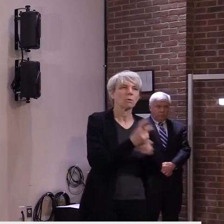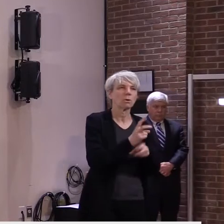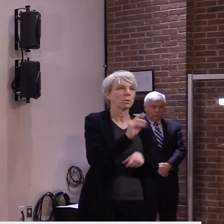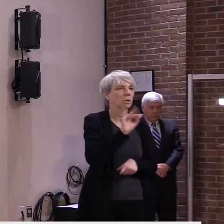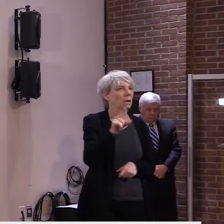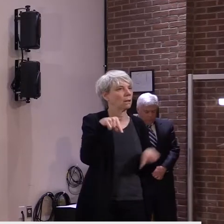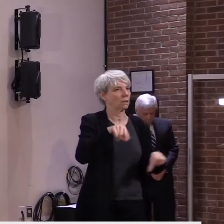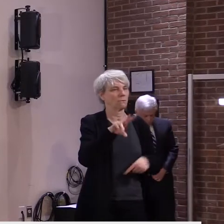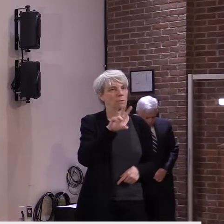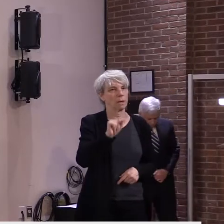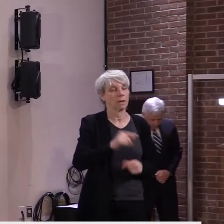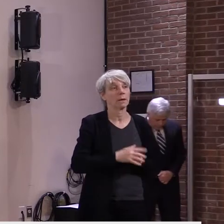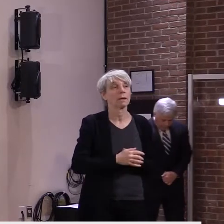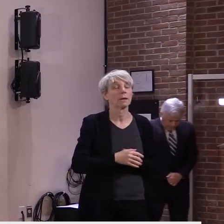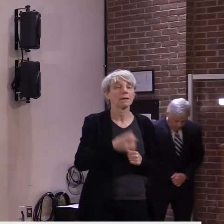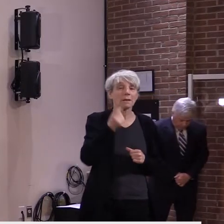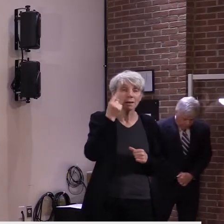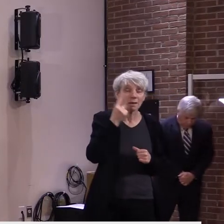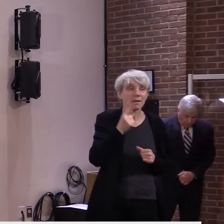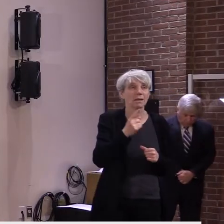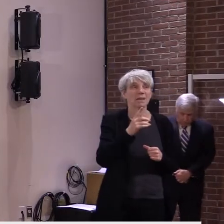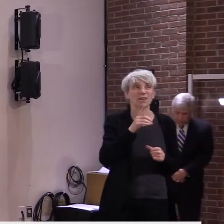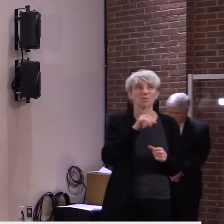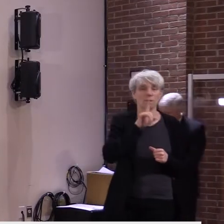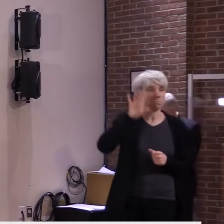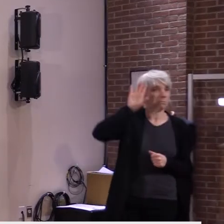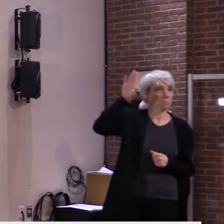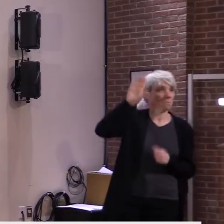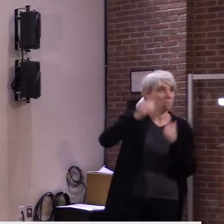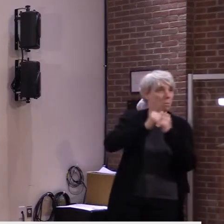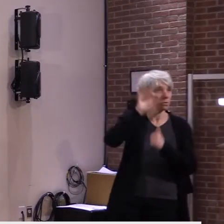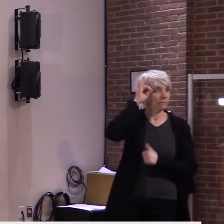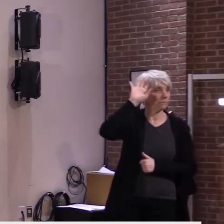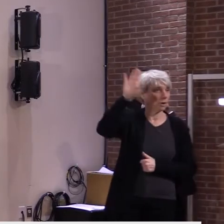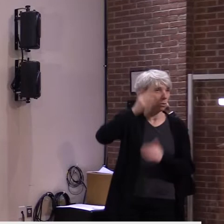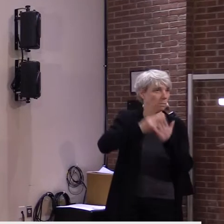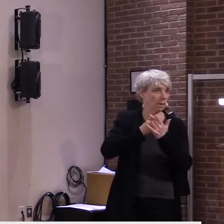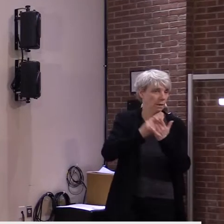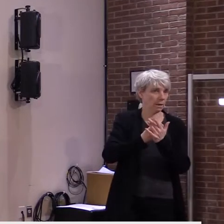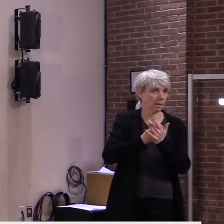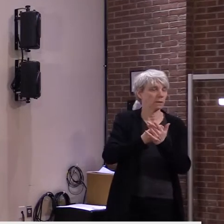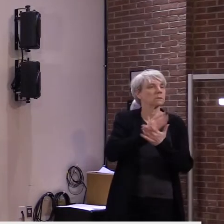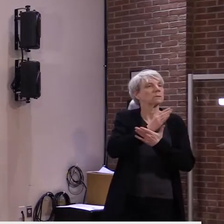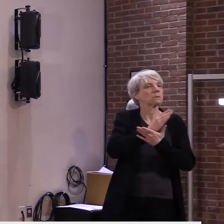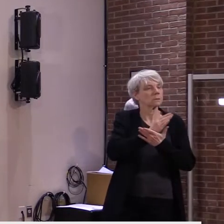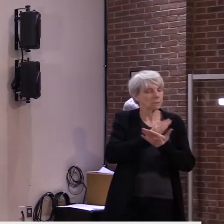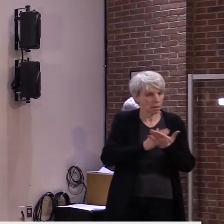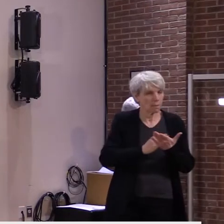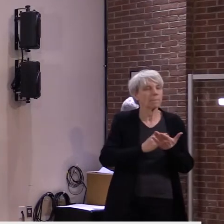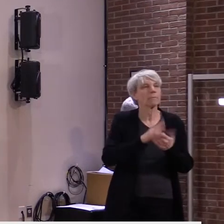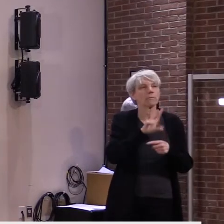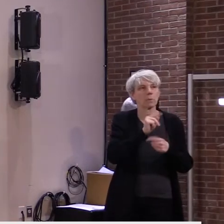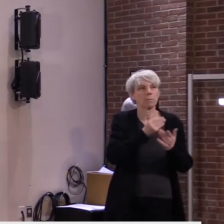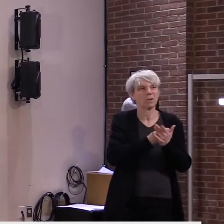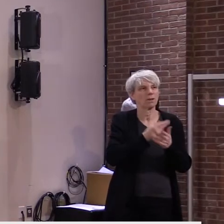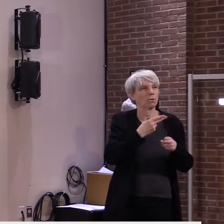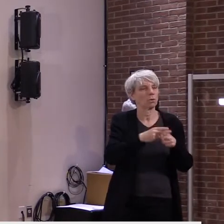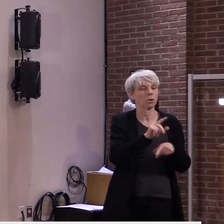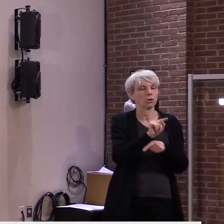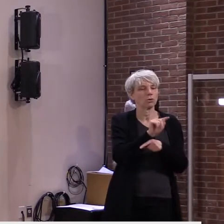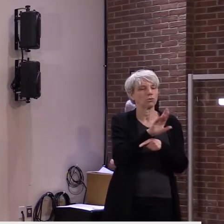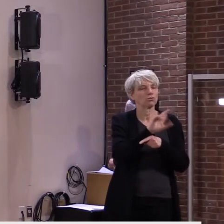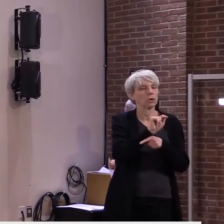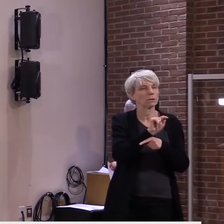most cases talking predominantly about federal funds. There are some initial funds that come out of the trust fund. So